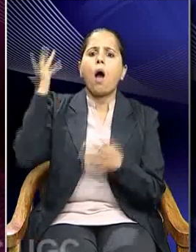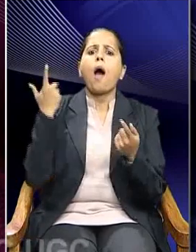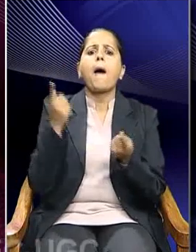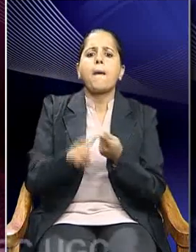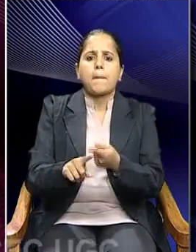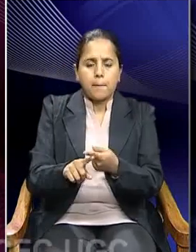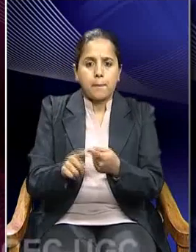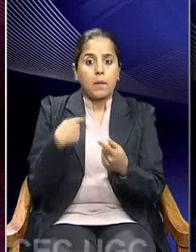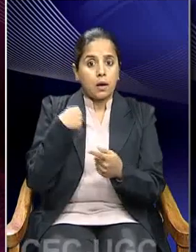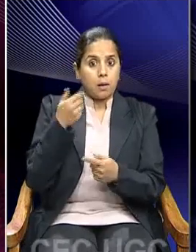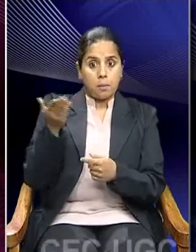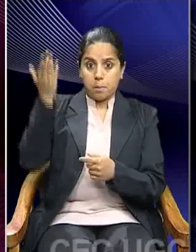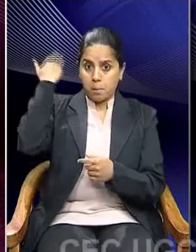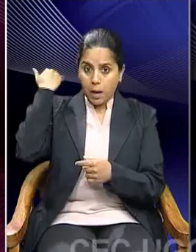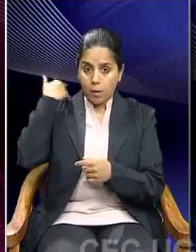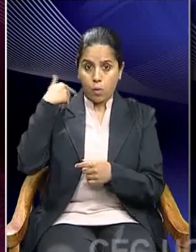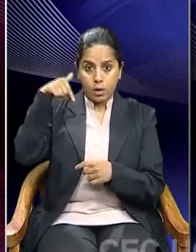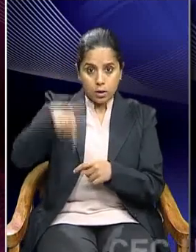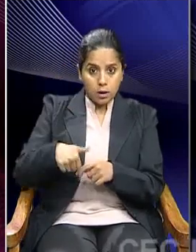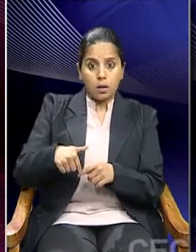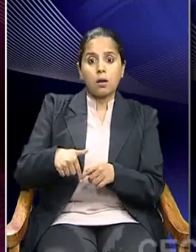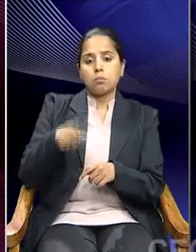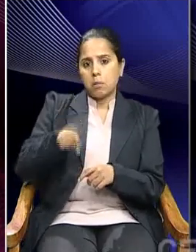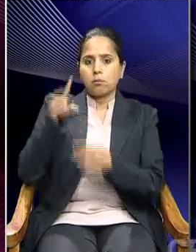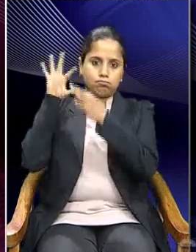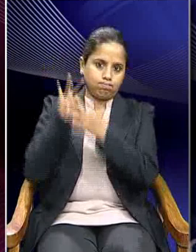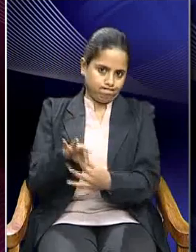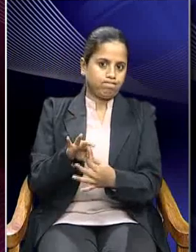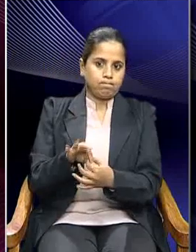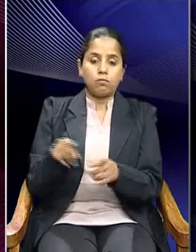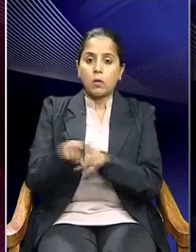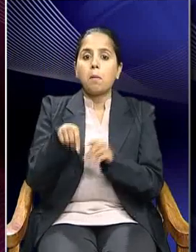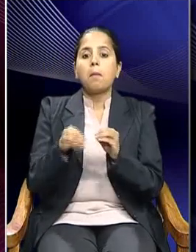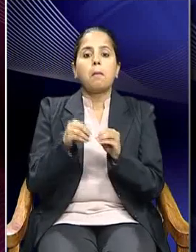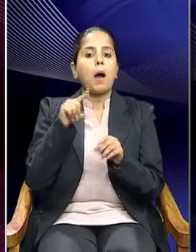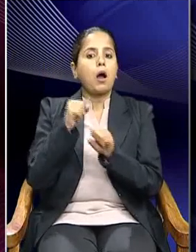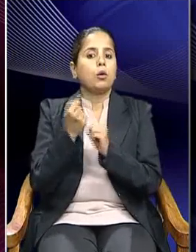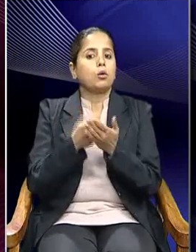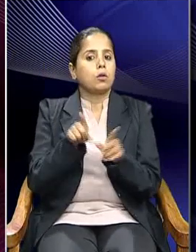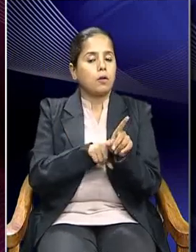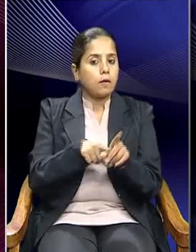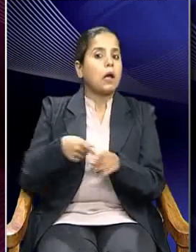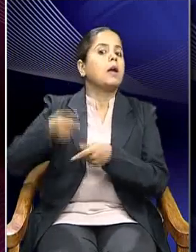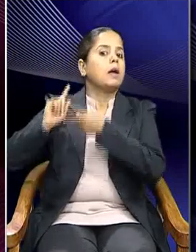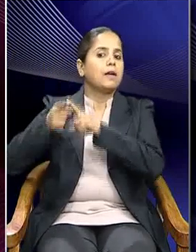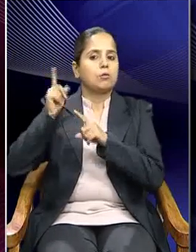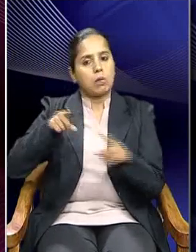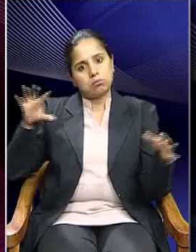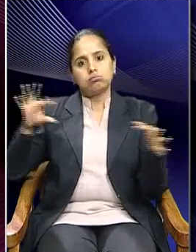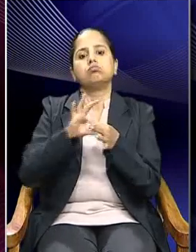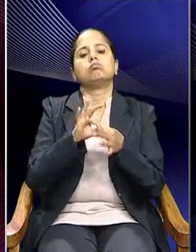the past and the present have to be connected. Similarly, the biography and history has to be connected